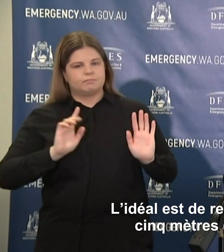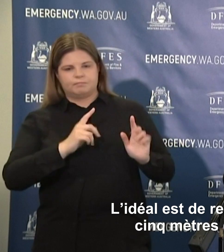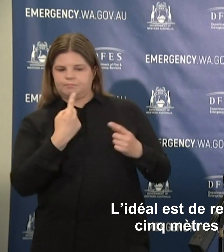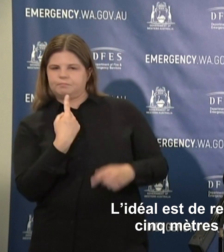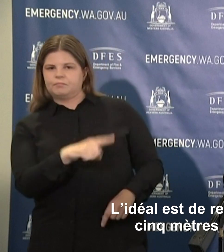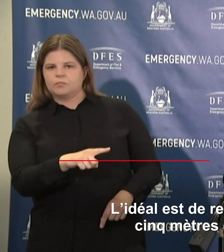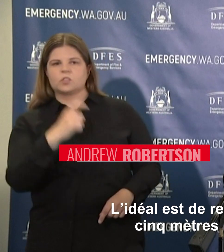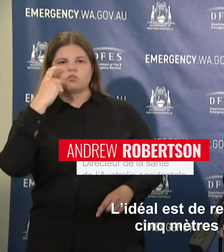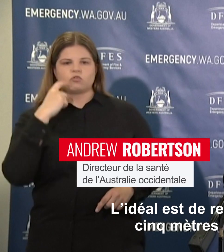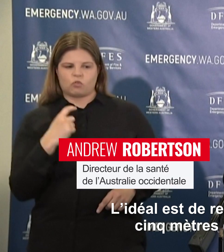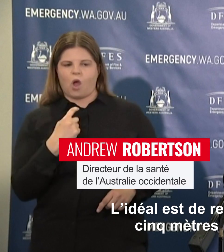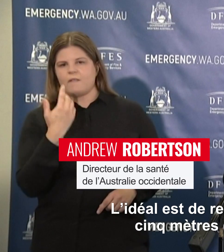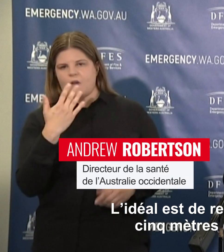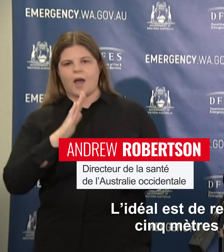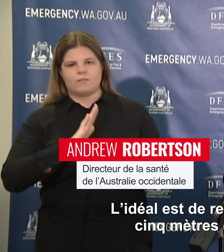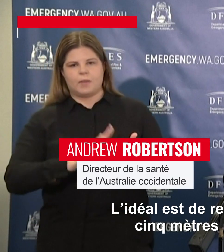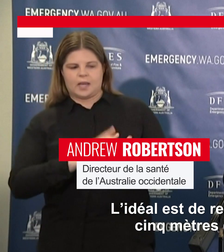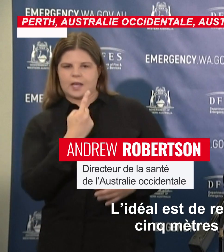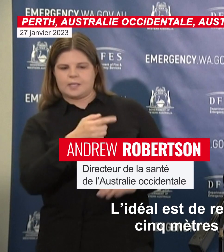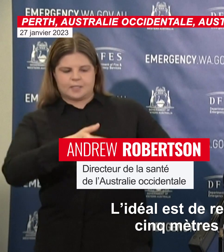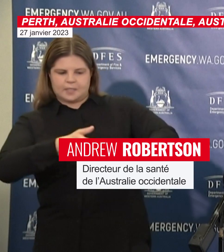ideally stay at least 5 metres away.